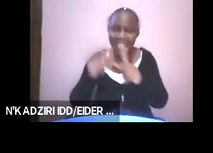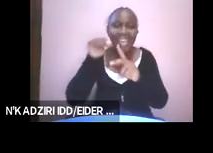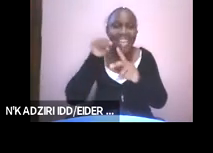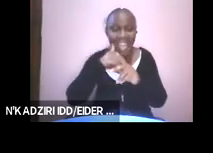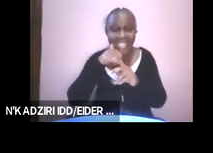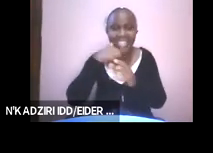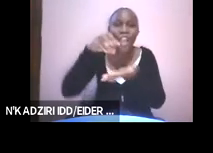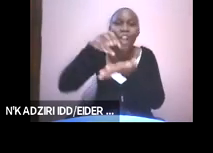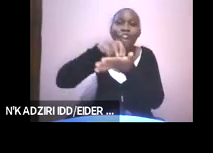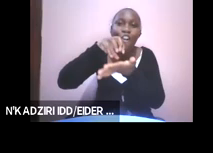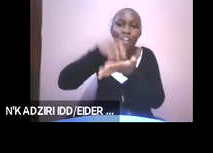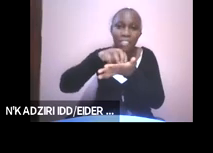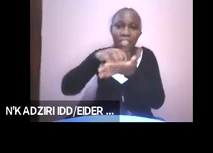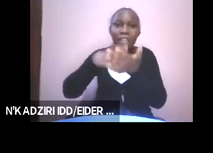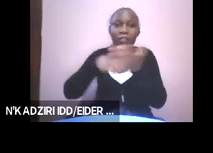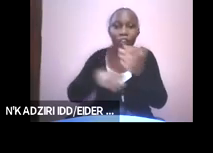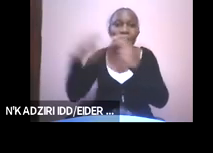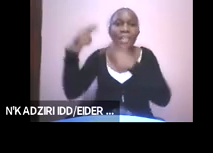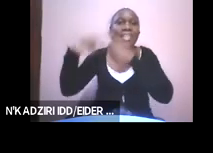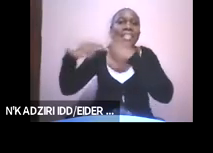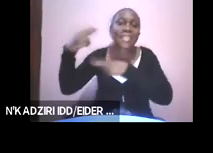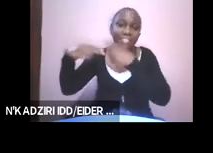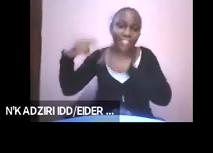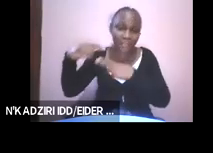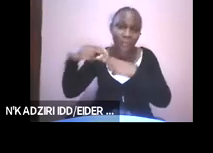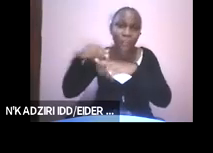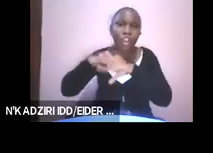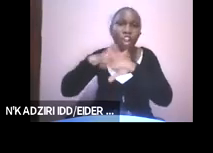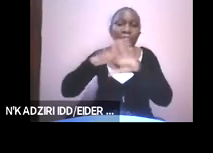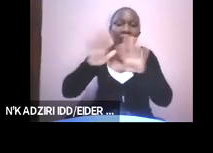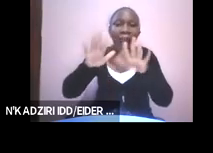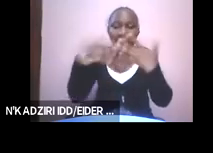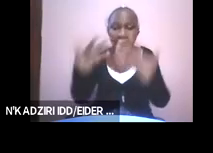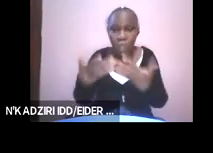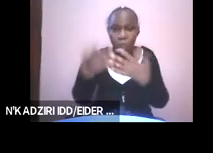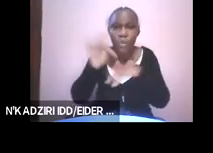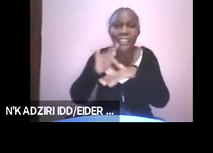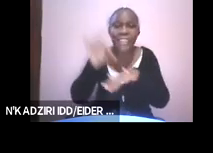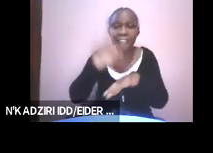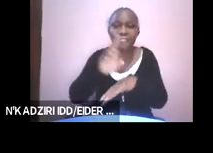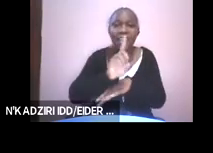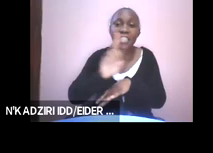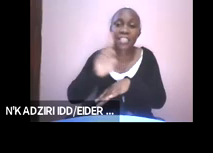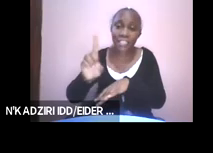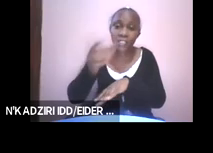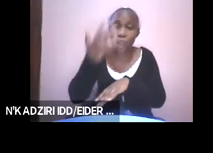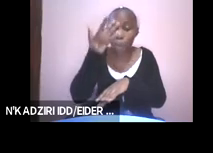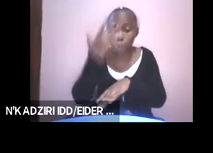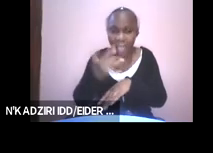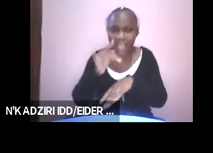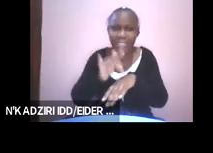history up to making linkages with how this affects each of us, because this affects all of us